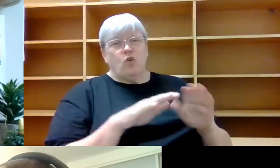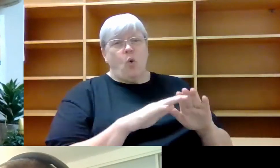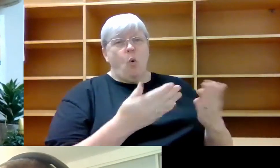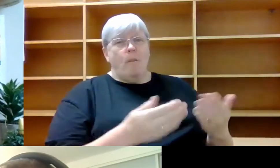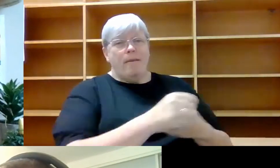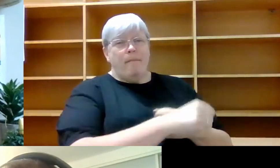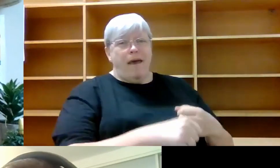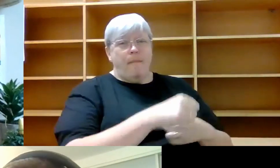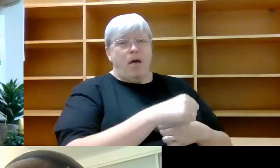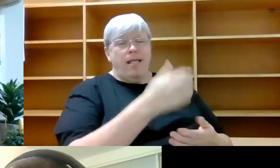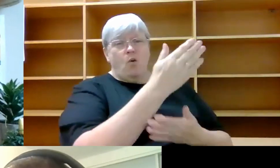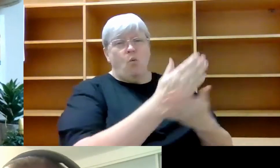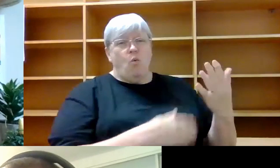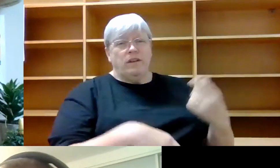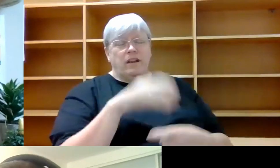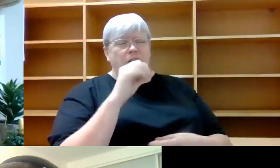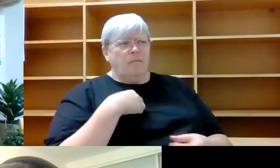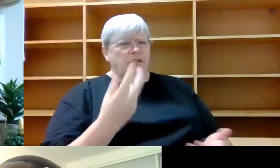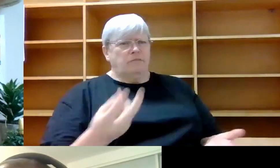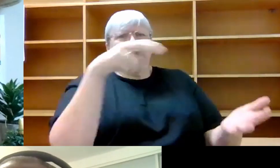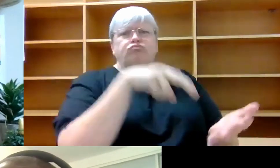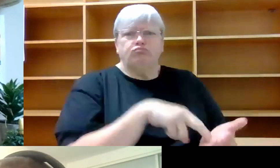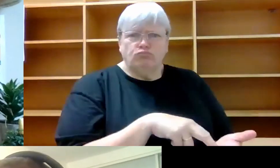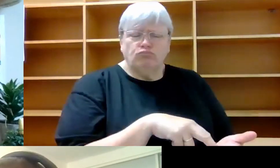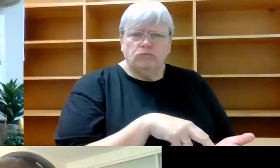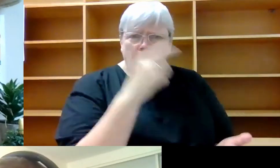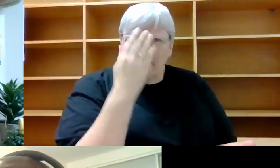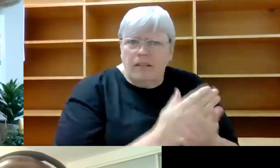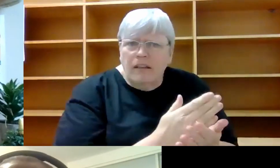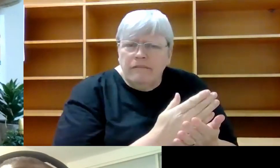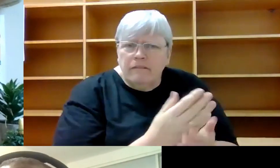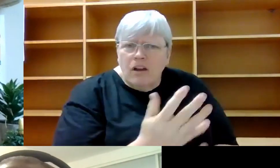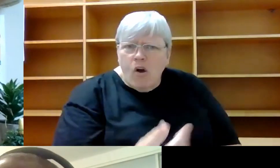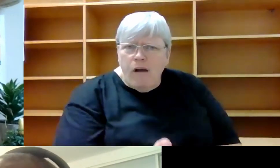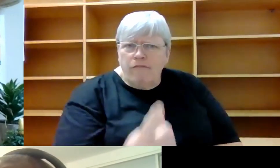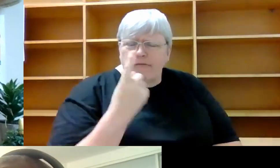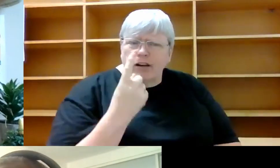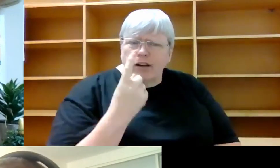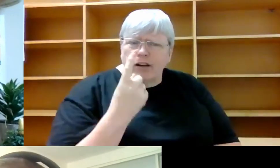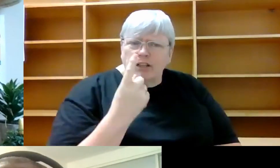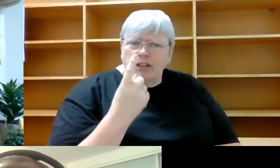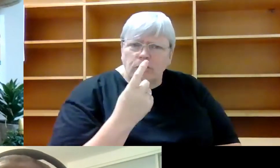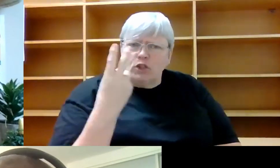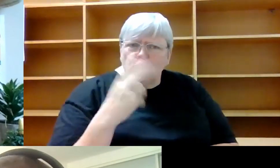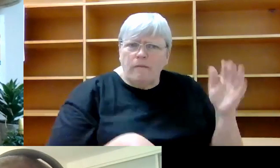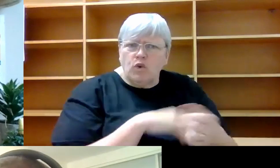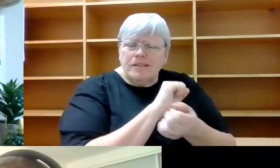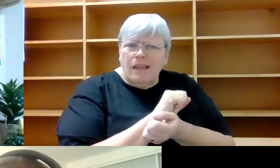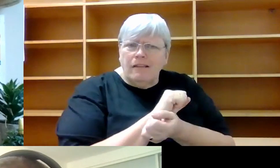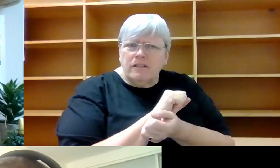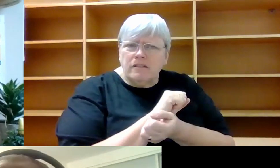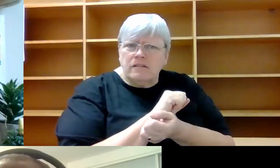cup. He shot up quickly, not quite believing that he was being confronted by two field slaves armed with